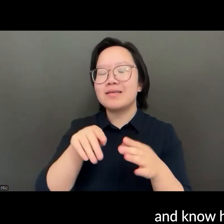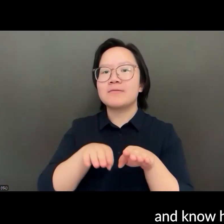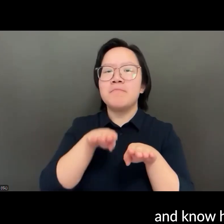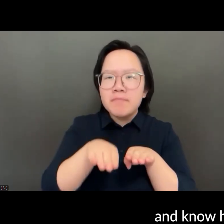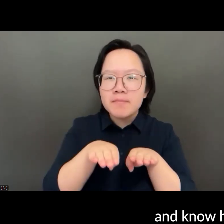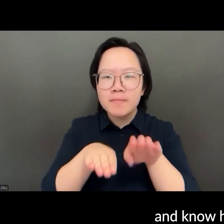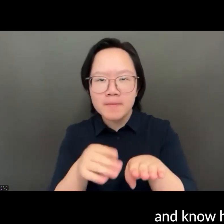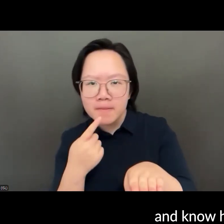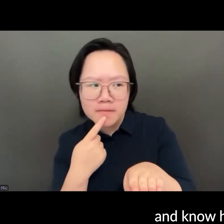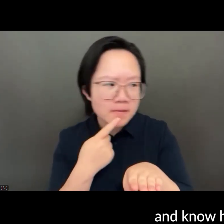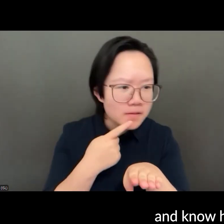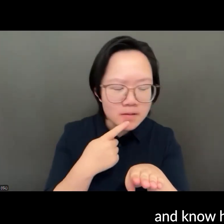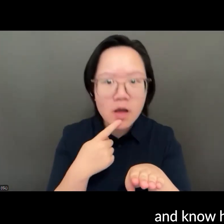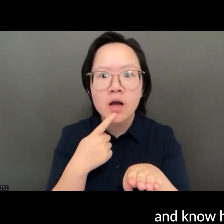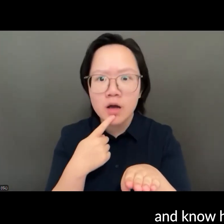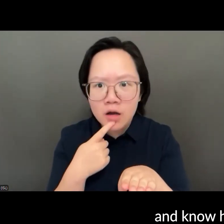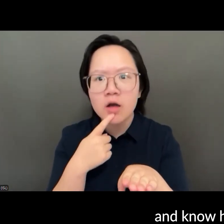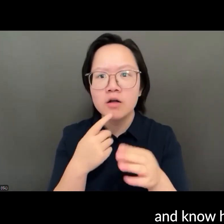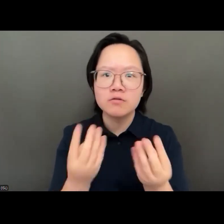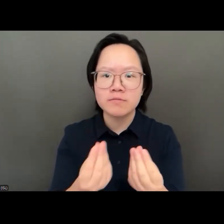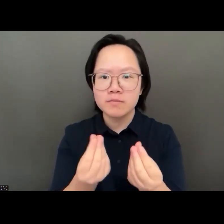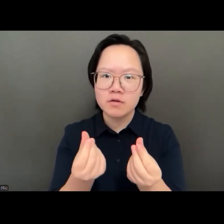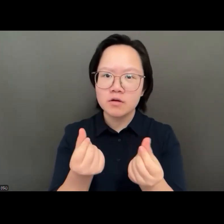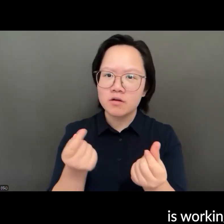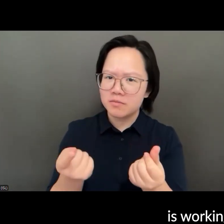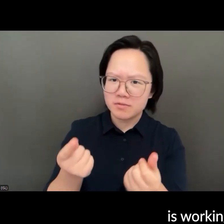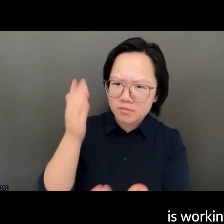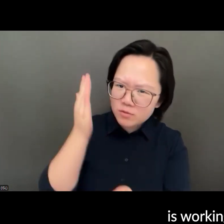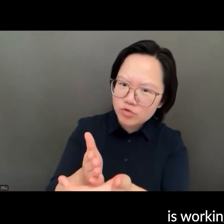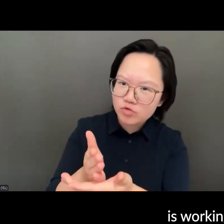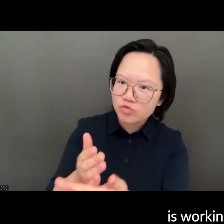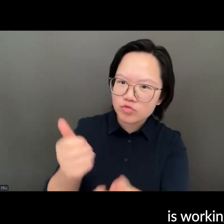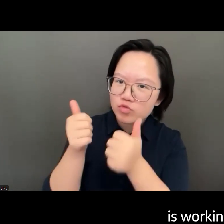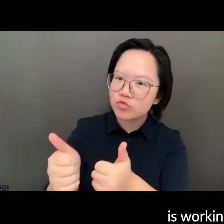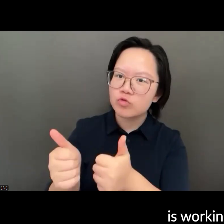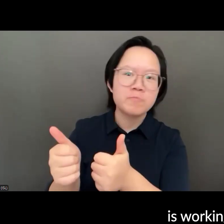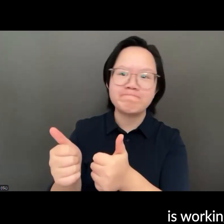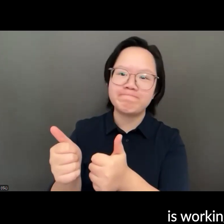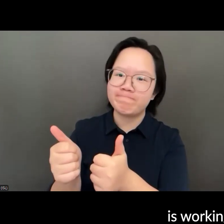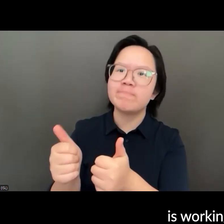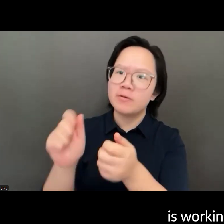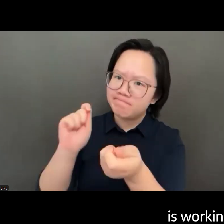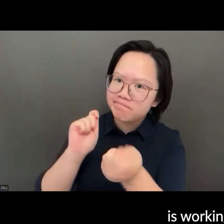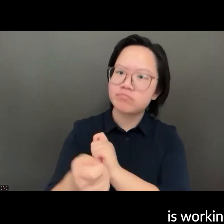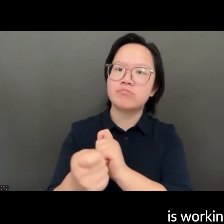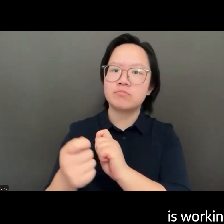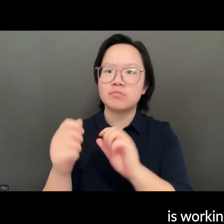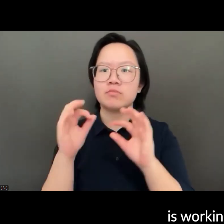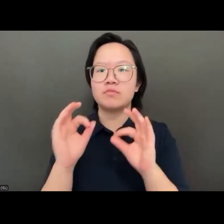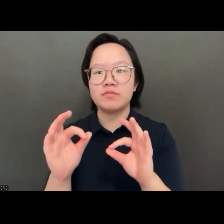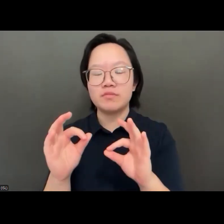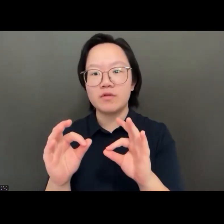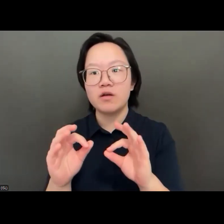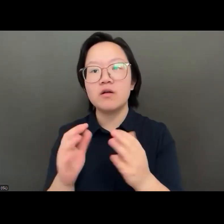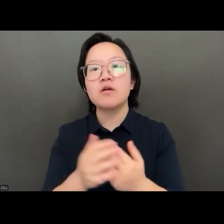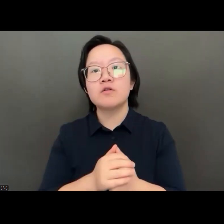to respond when something doesn't feel right. Another key part is working with organization of person with disabilities.